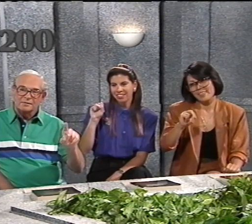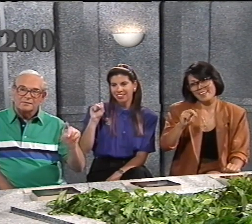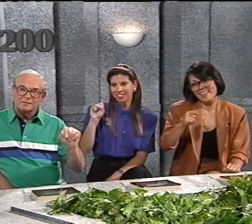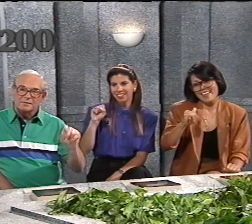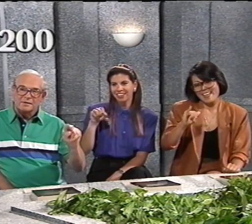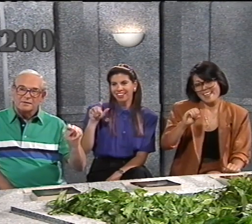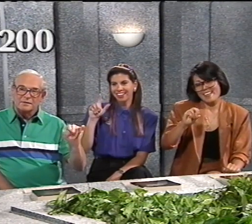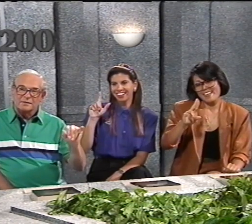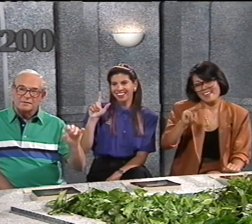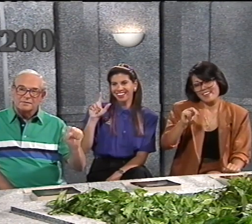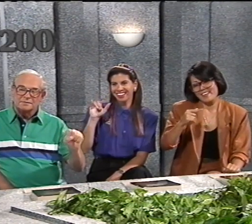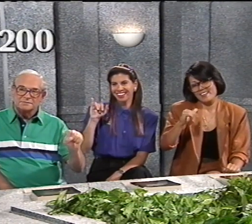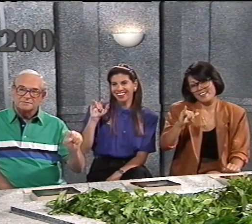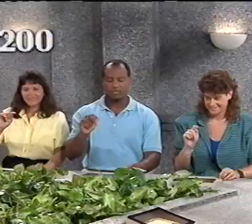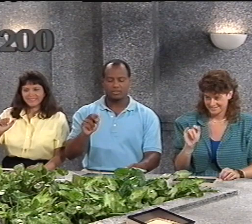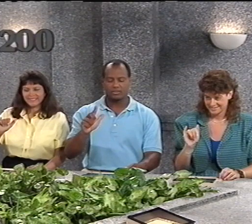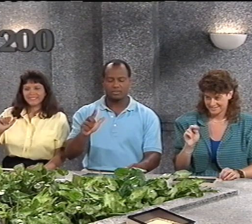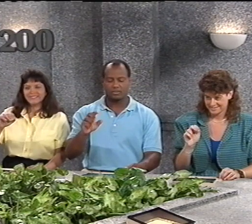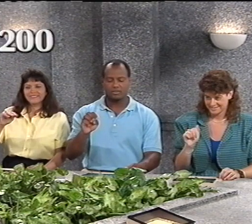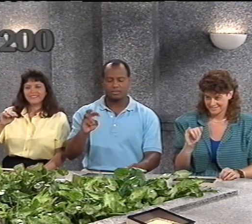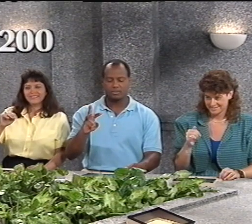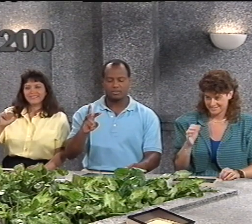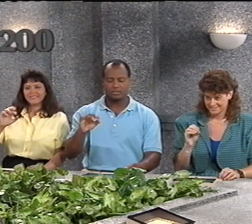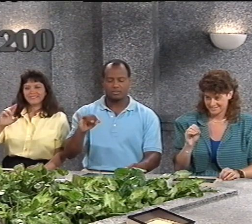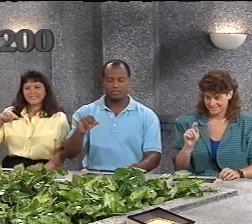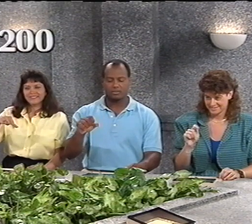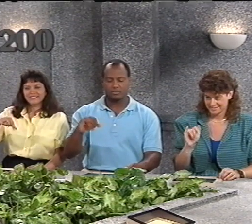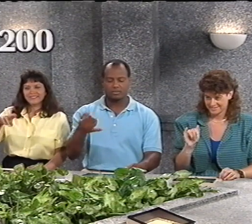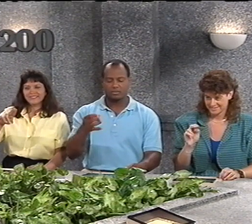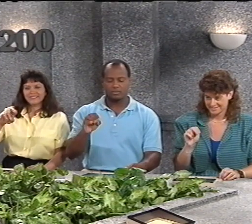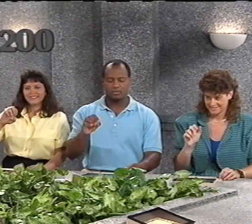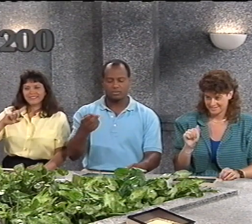This is the maximum speed on the metronome.